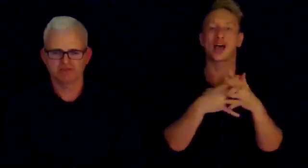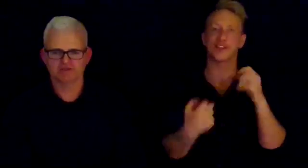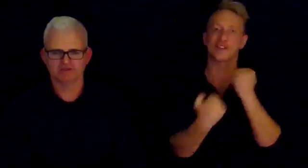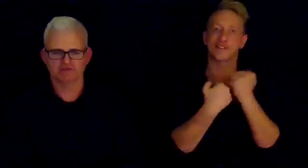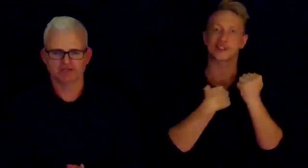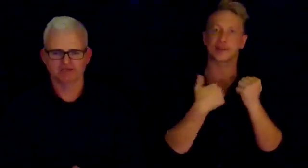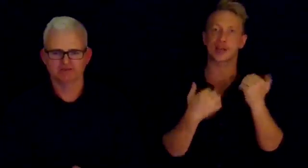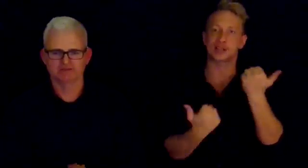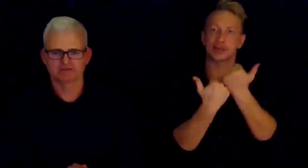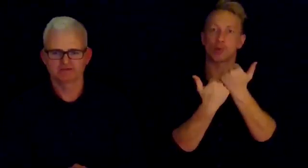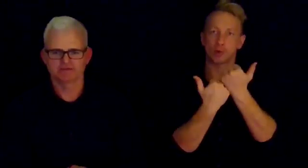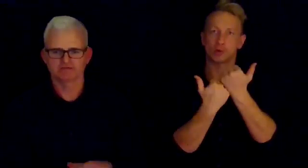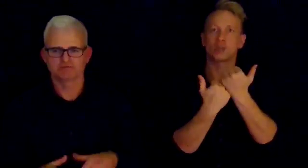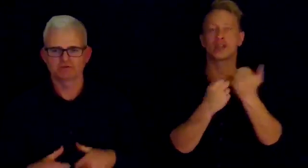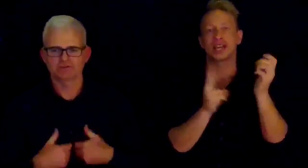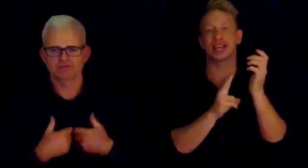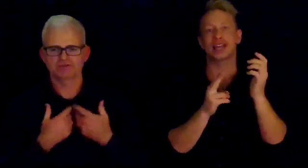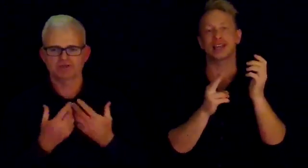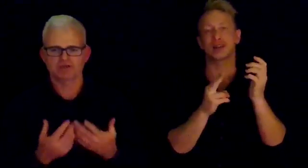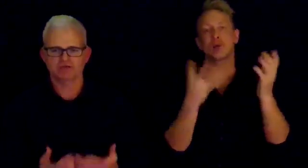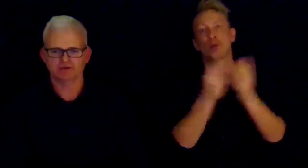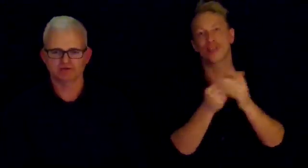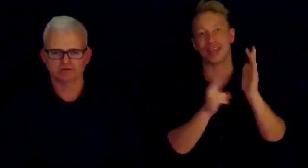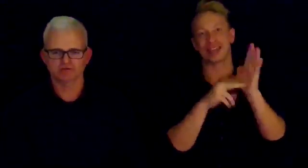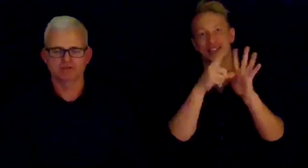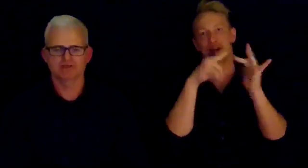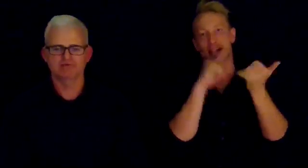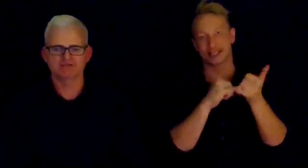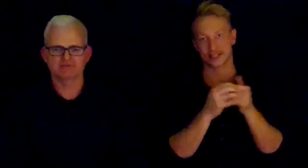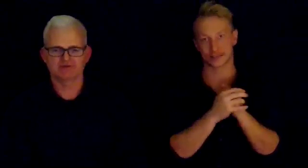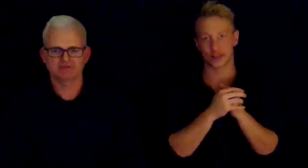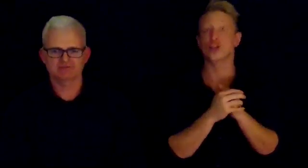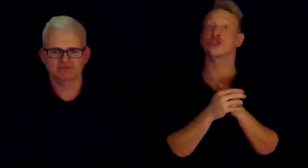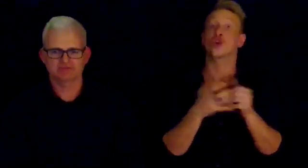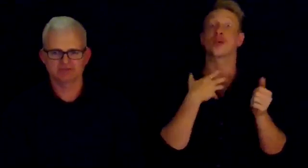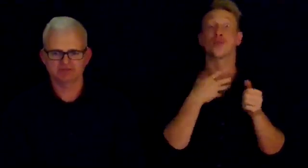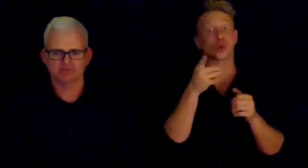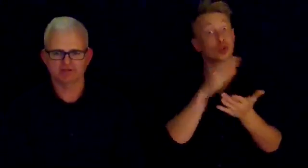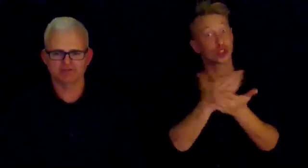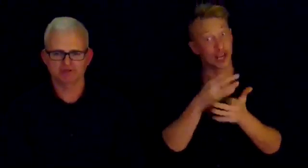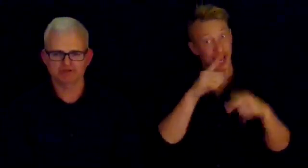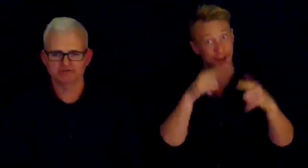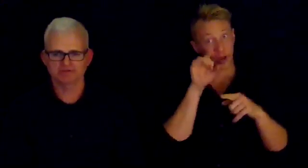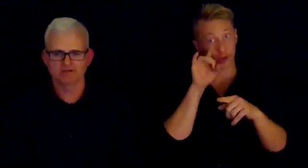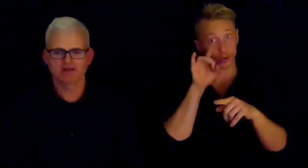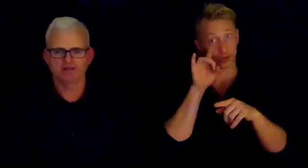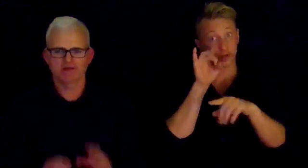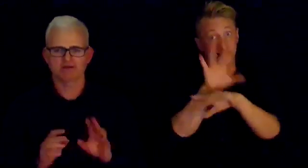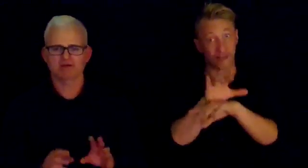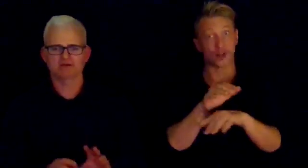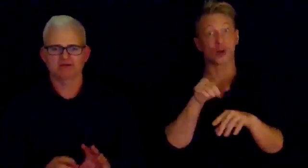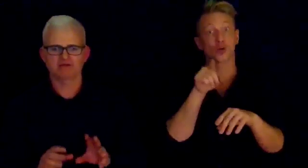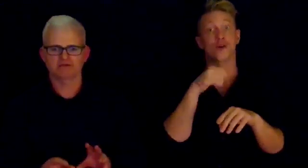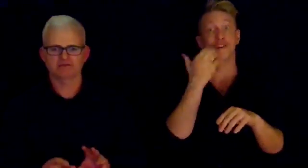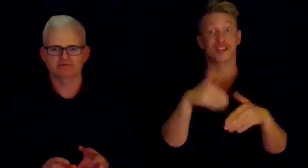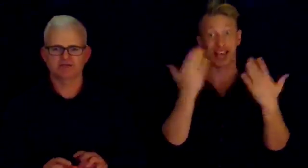my NDIS plan. So the more you can share about your lived experience of being a deaf-blind person, the